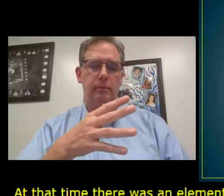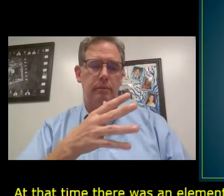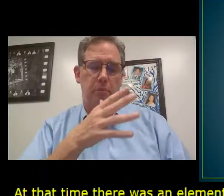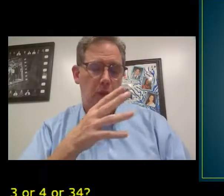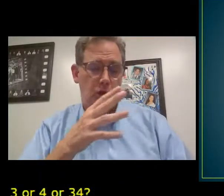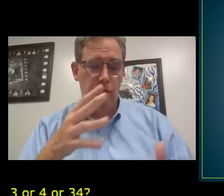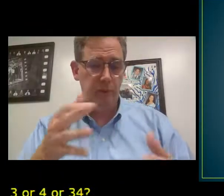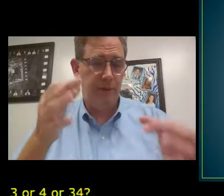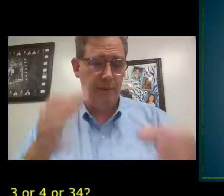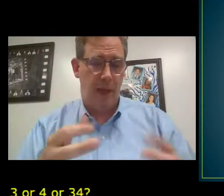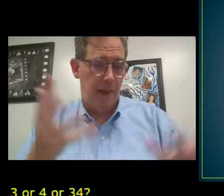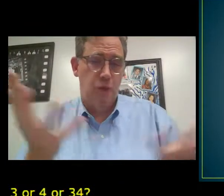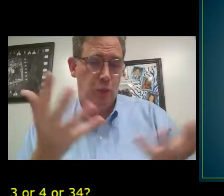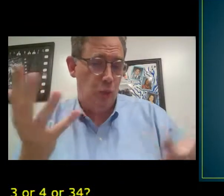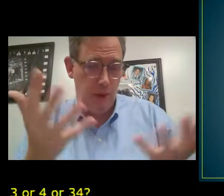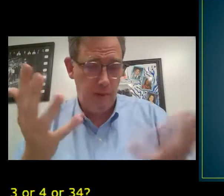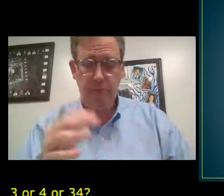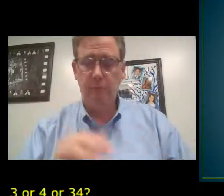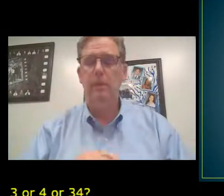And he struggled.